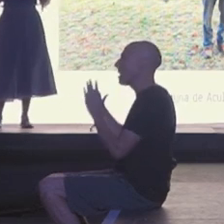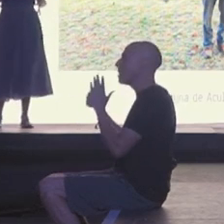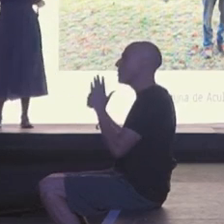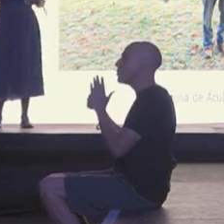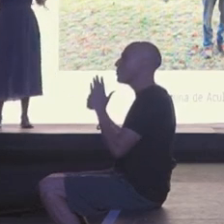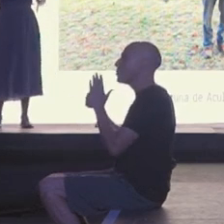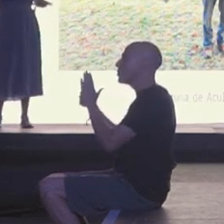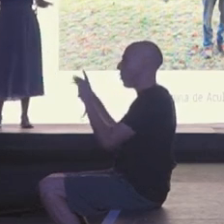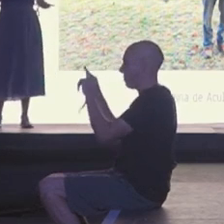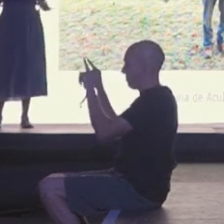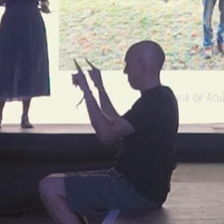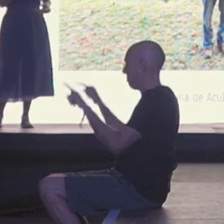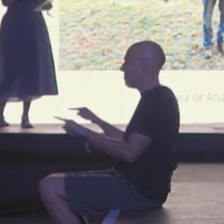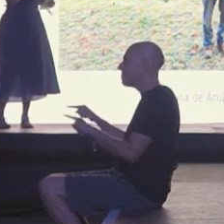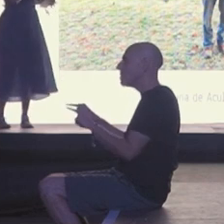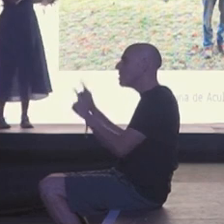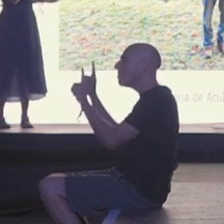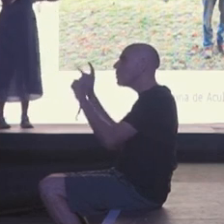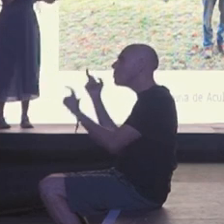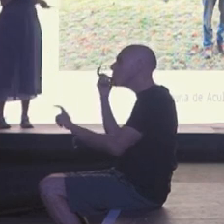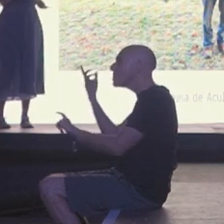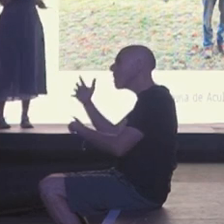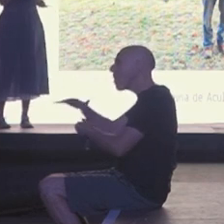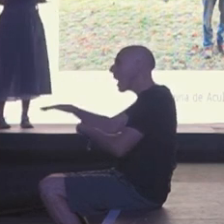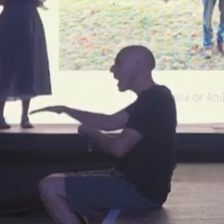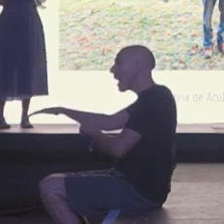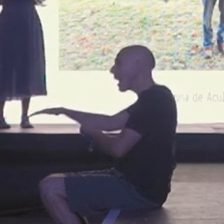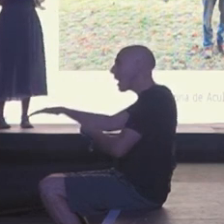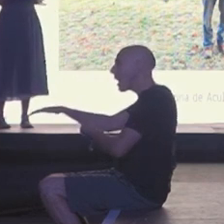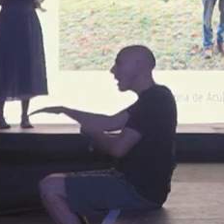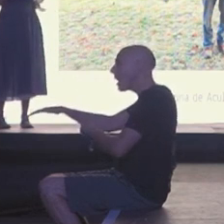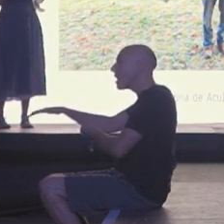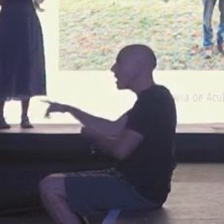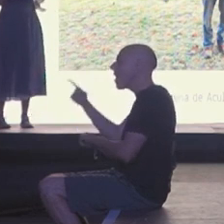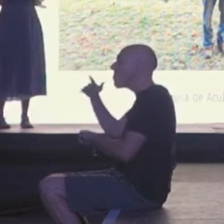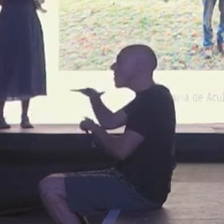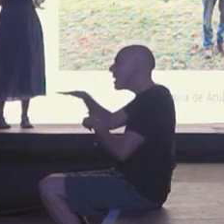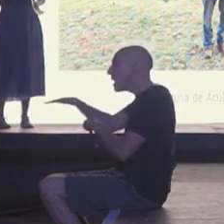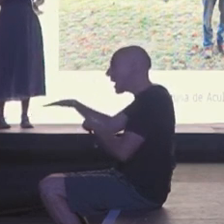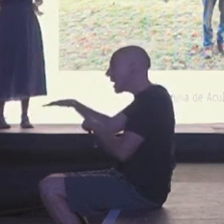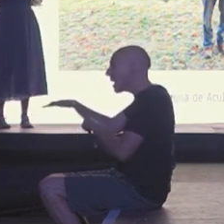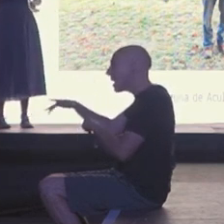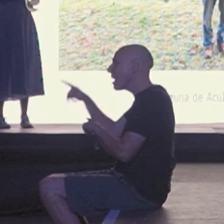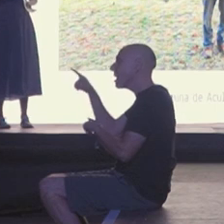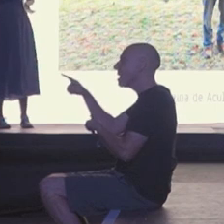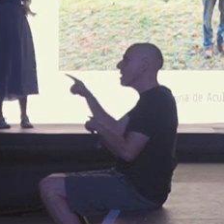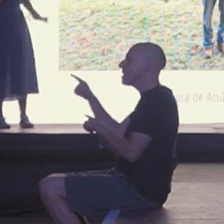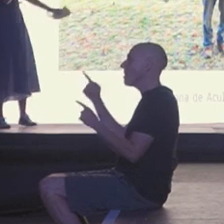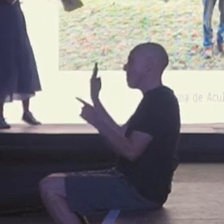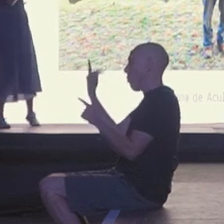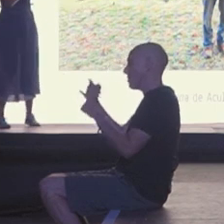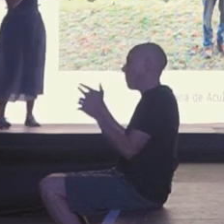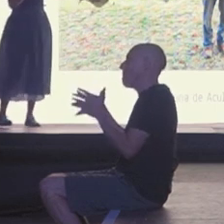to this incredible lake, which used to be 4 times the size of Central Park in New